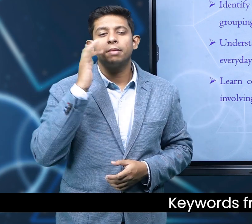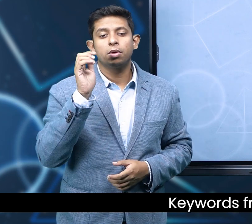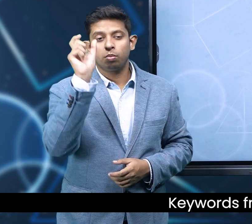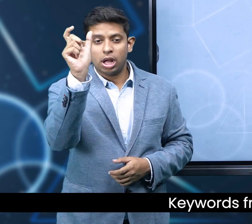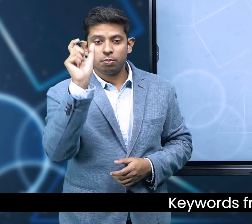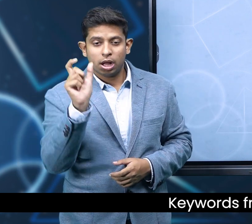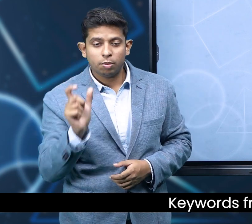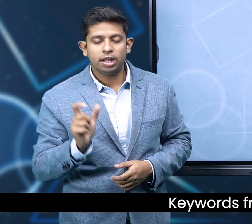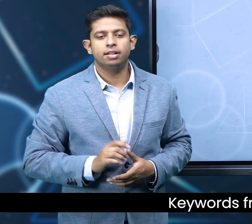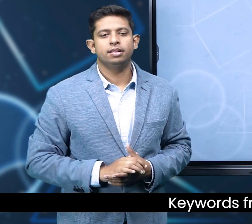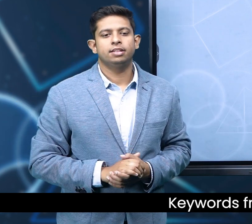Keywords from this lesson are